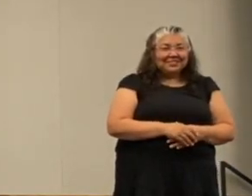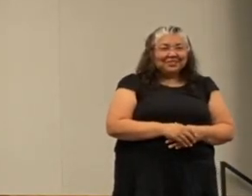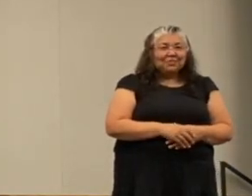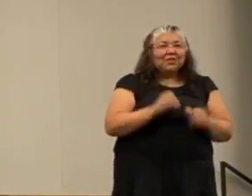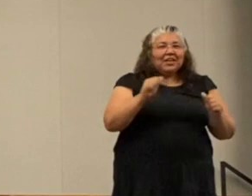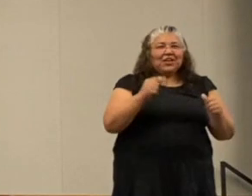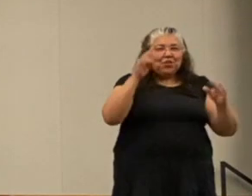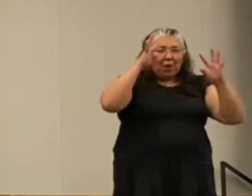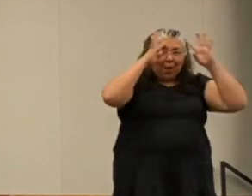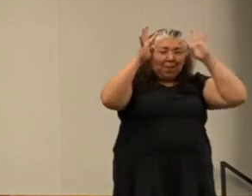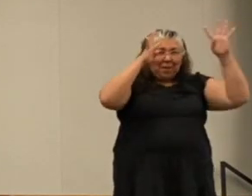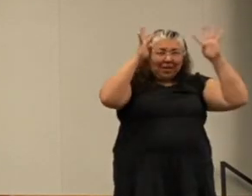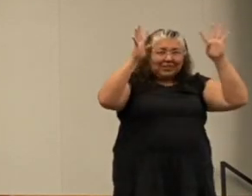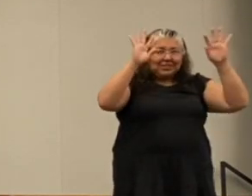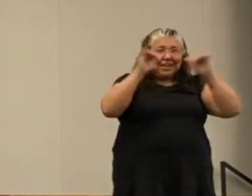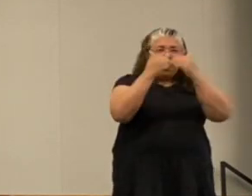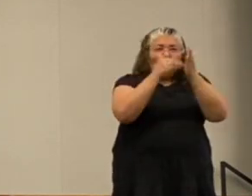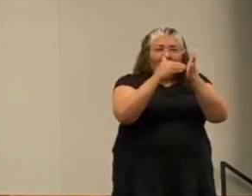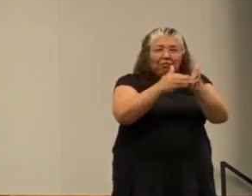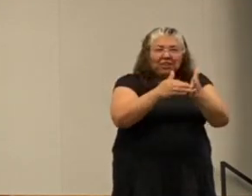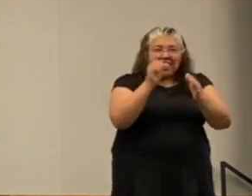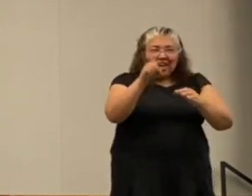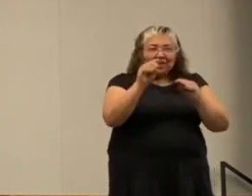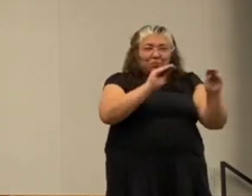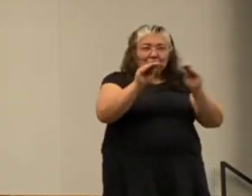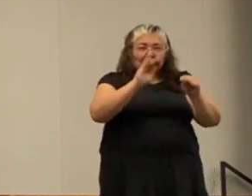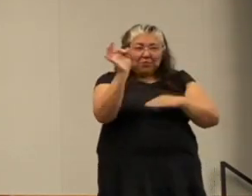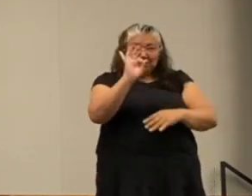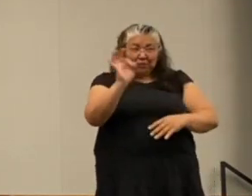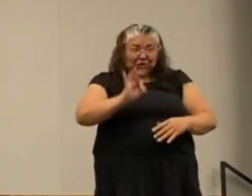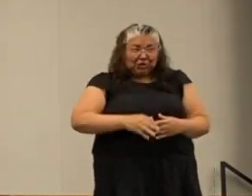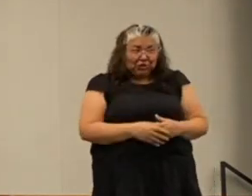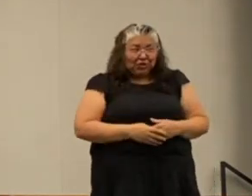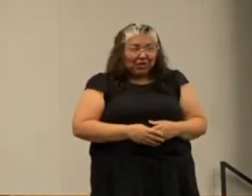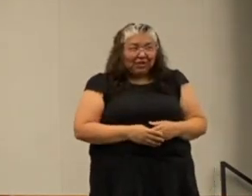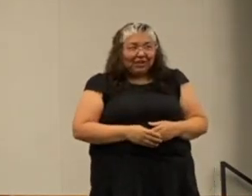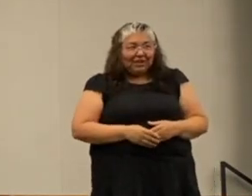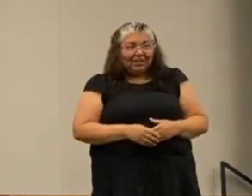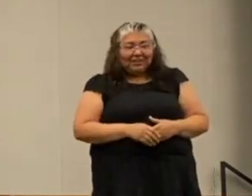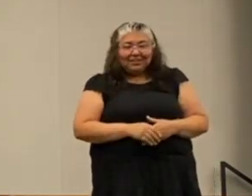Can you imagine how often he had to move the furniture?